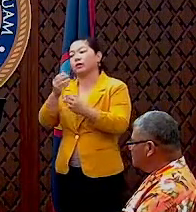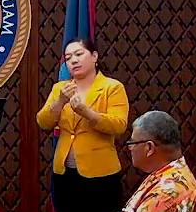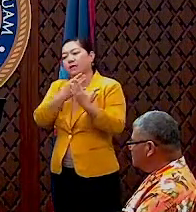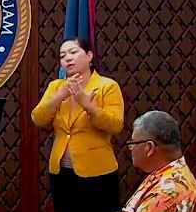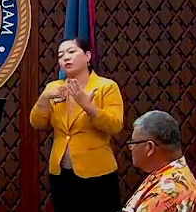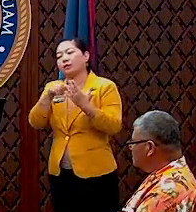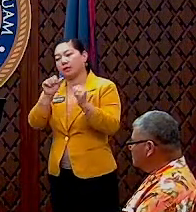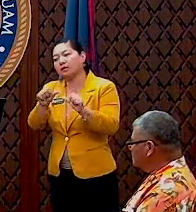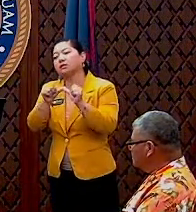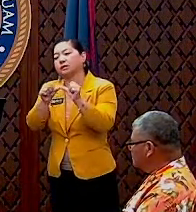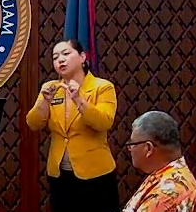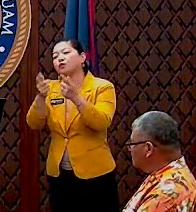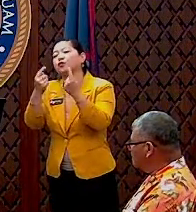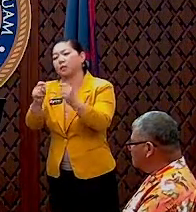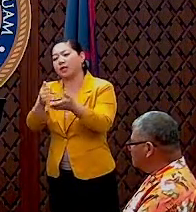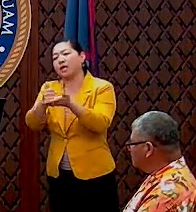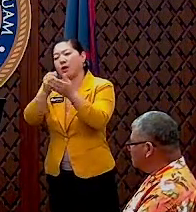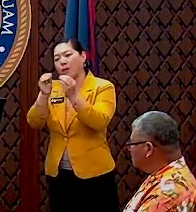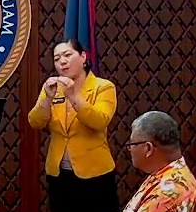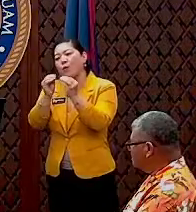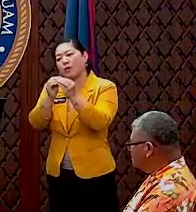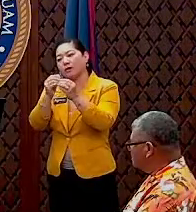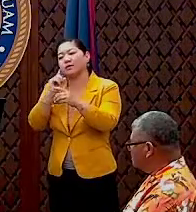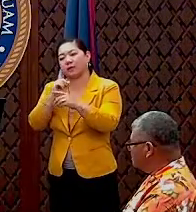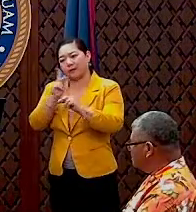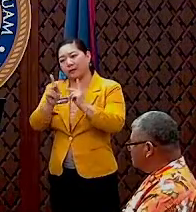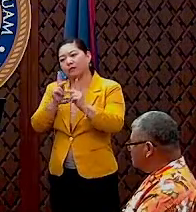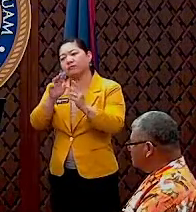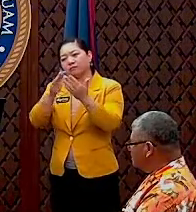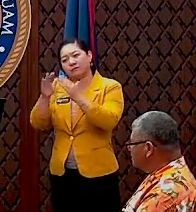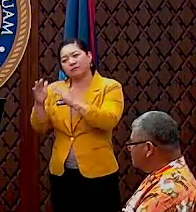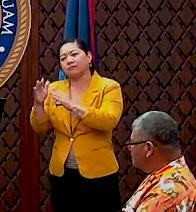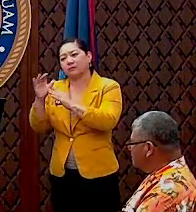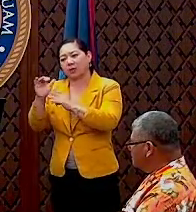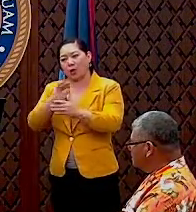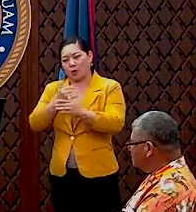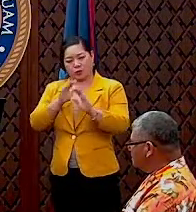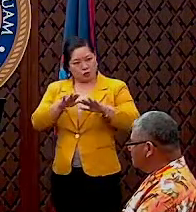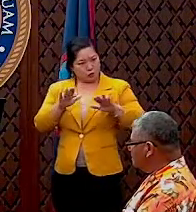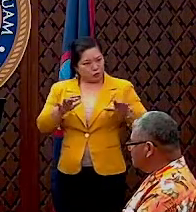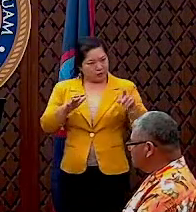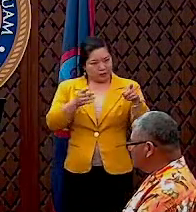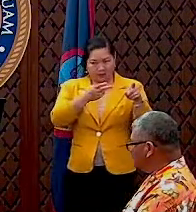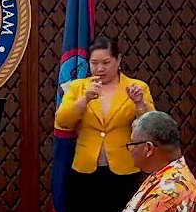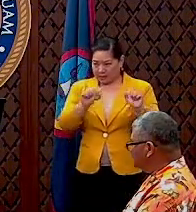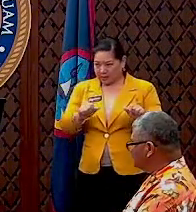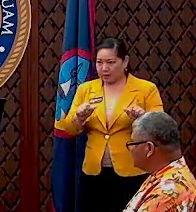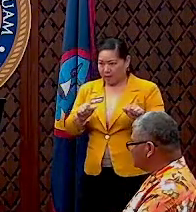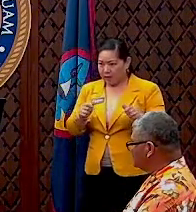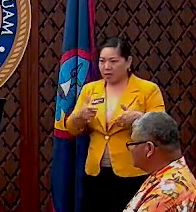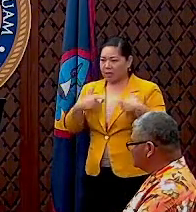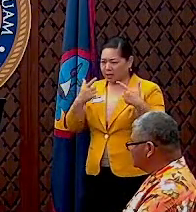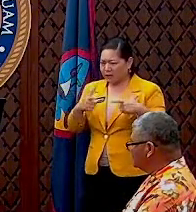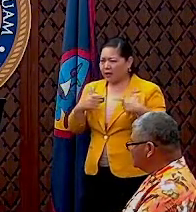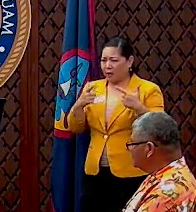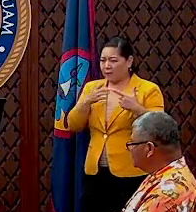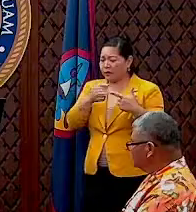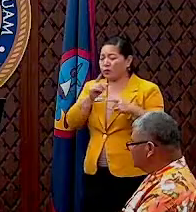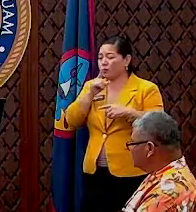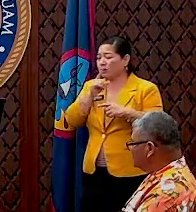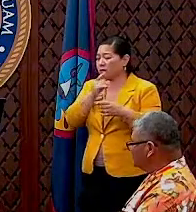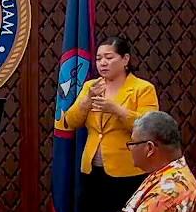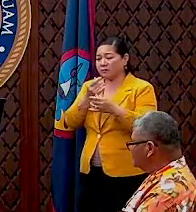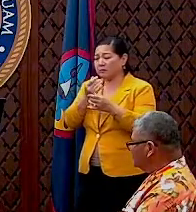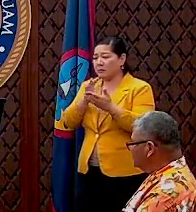can continue to try and help more people so that our kids especially can live their lives and really pursue